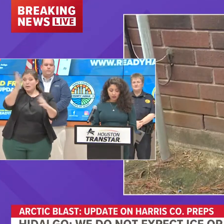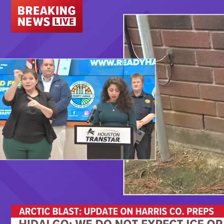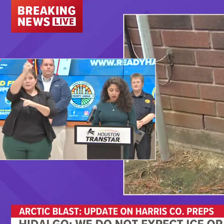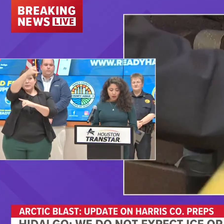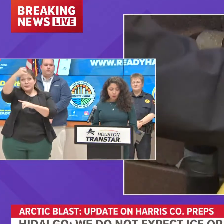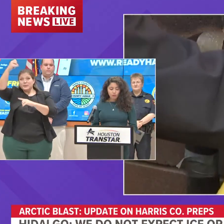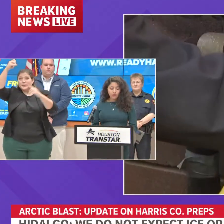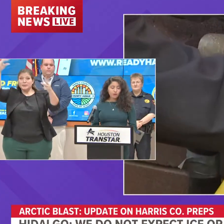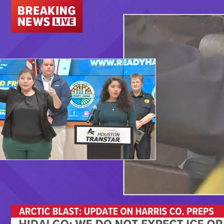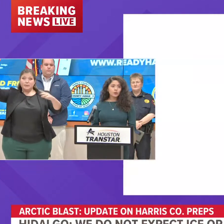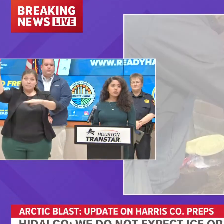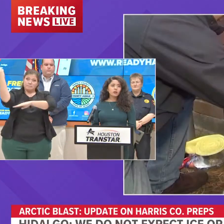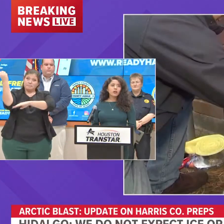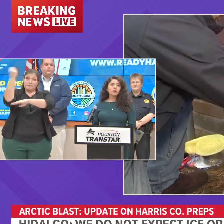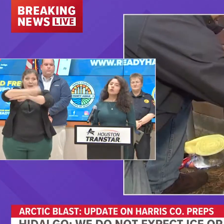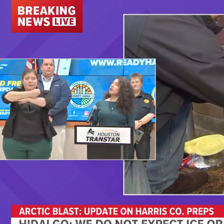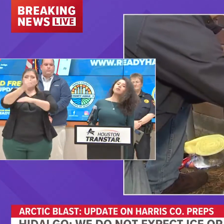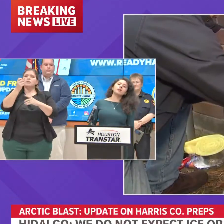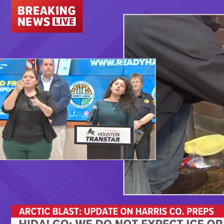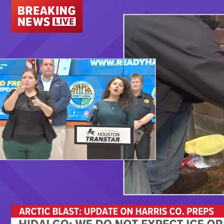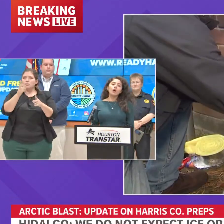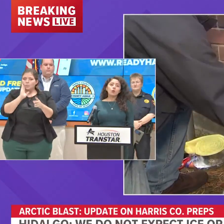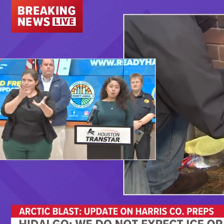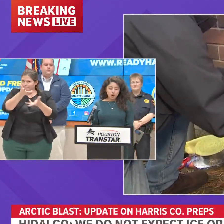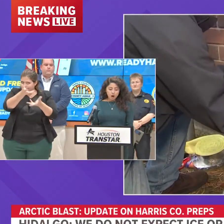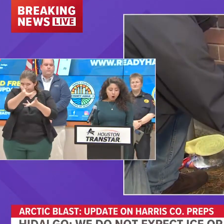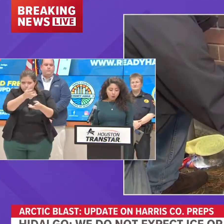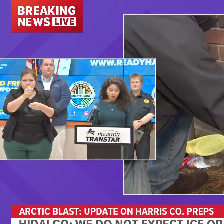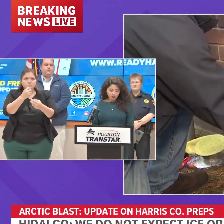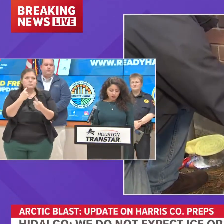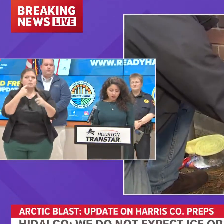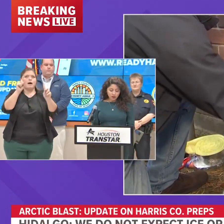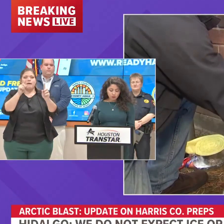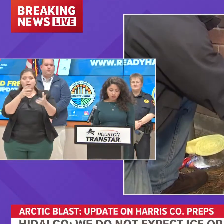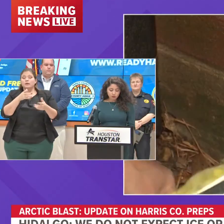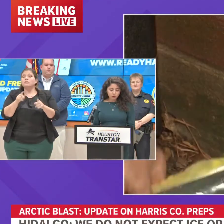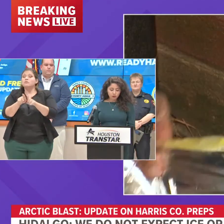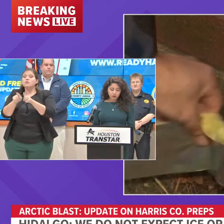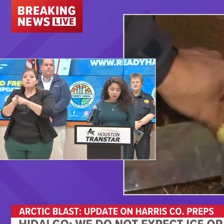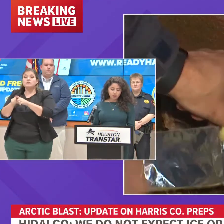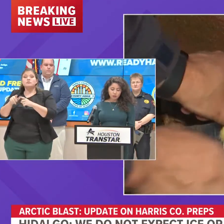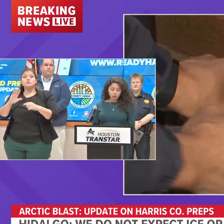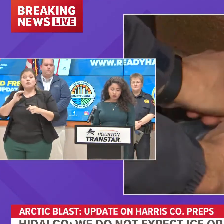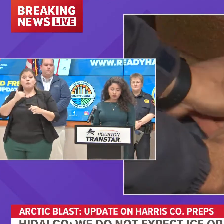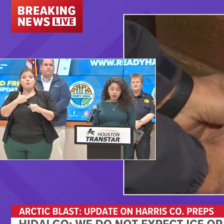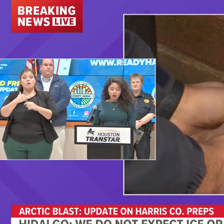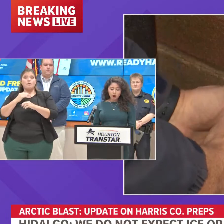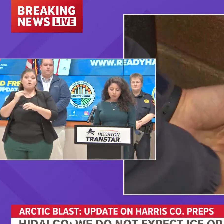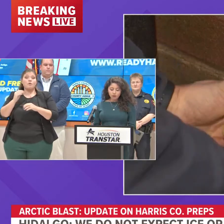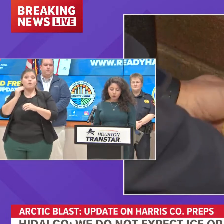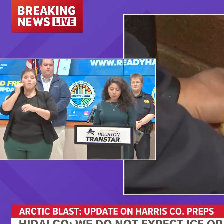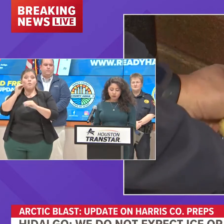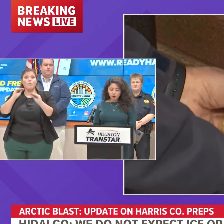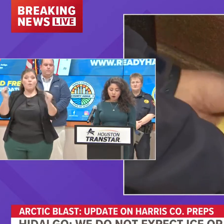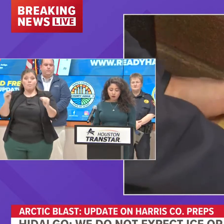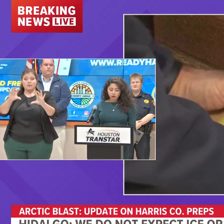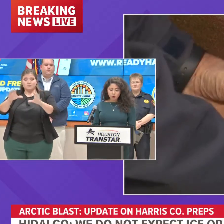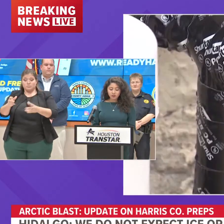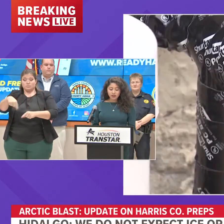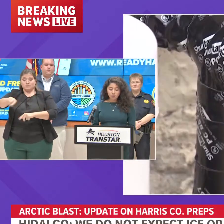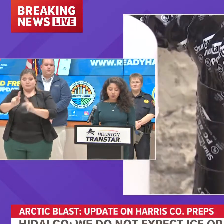power lines. We're very focused on our county residents who are homeless. The county is coordinating with the Sheriff's Office